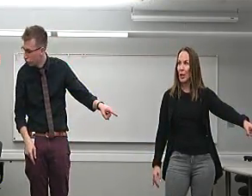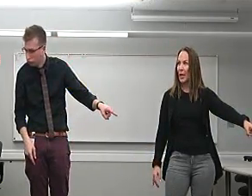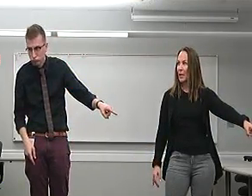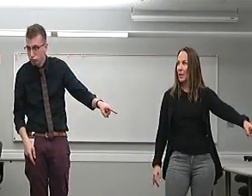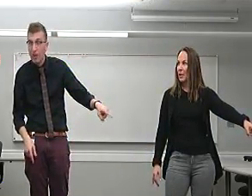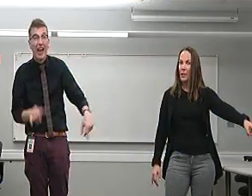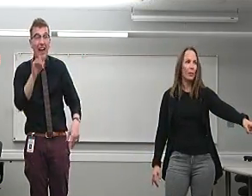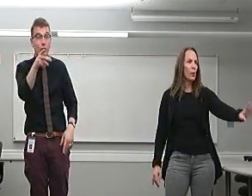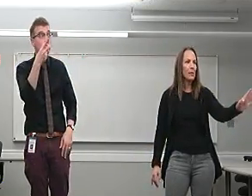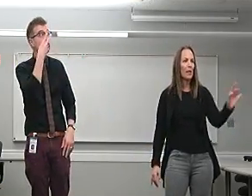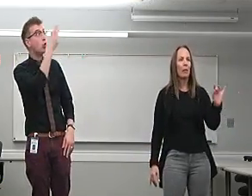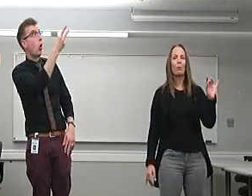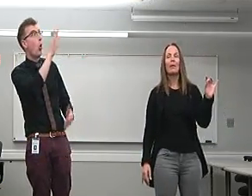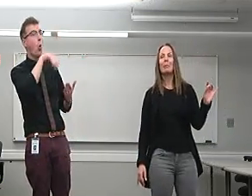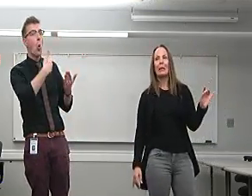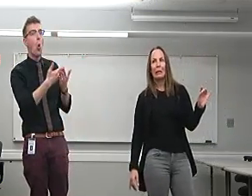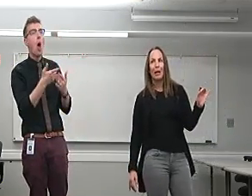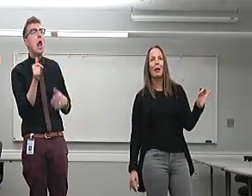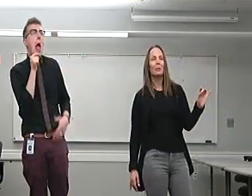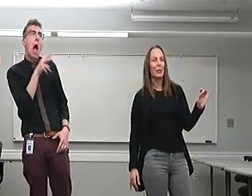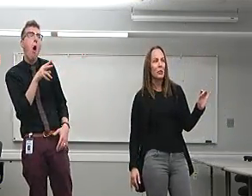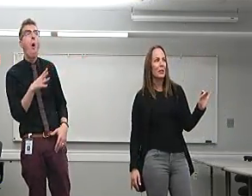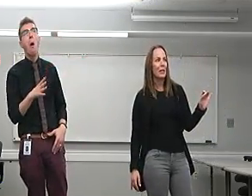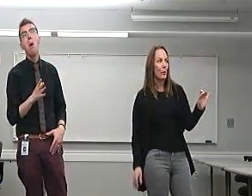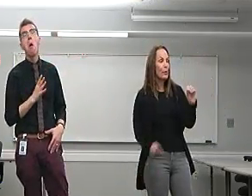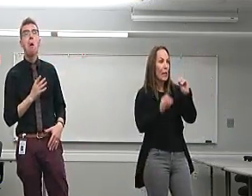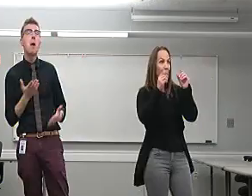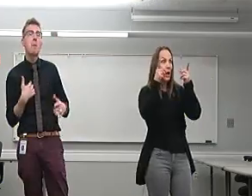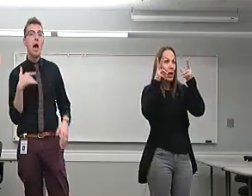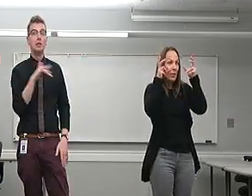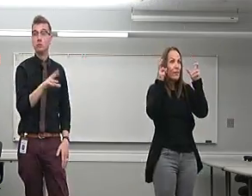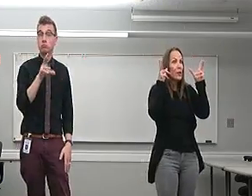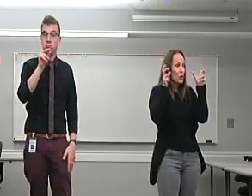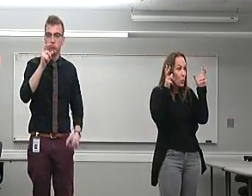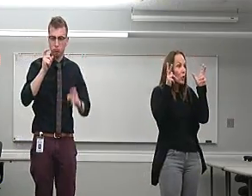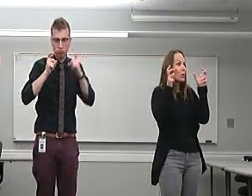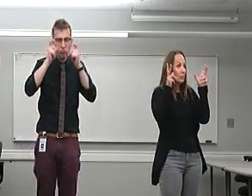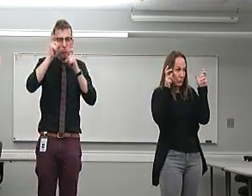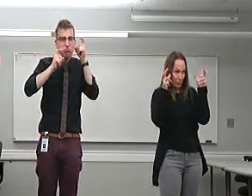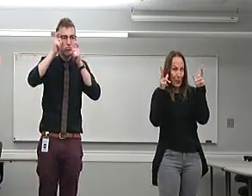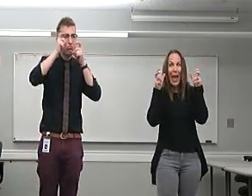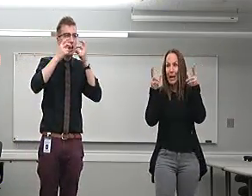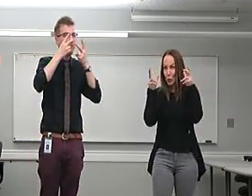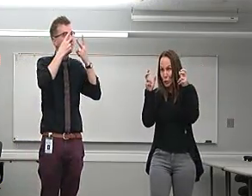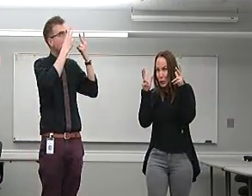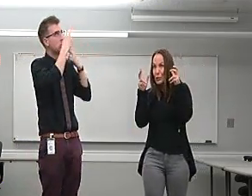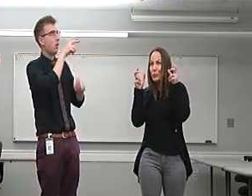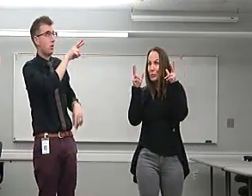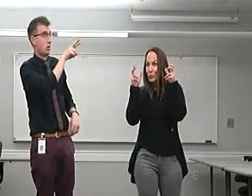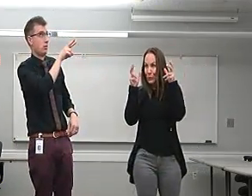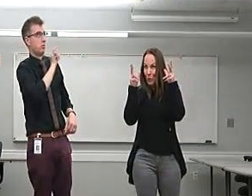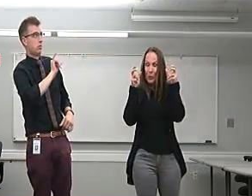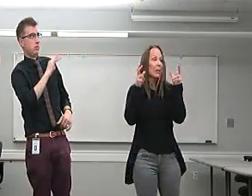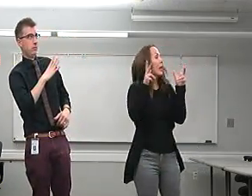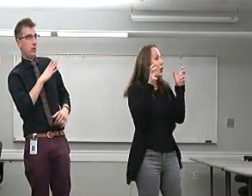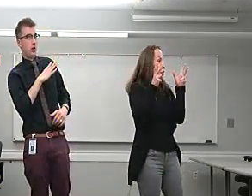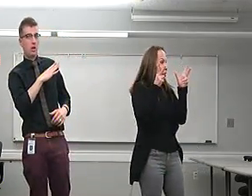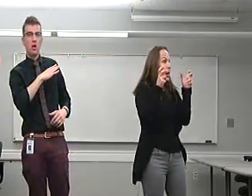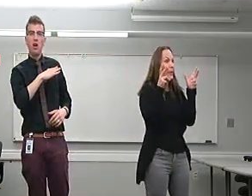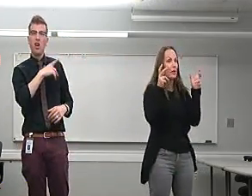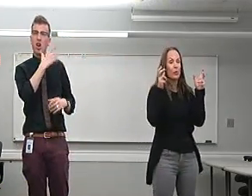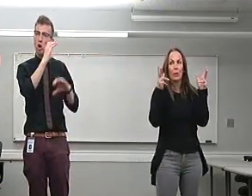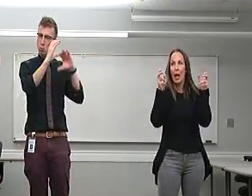wasn't like, well, maybe I will touch the nativity. It was like visual patterns, communication coming in through the